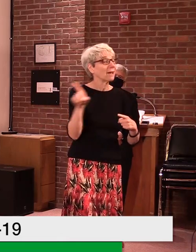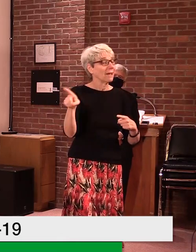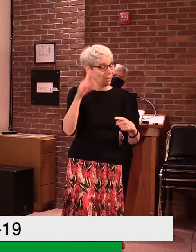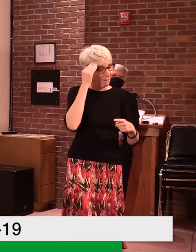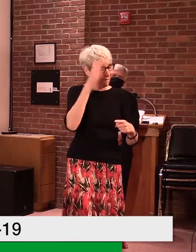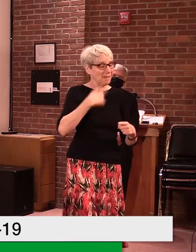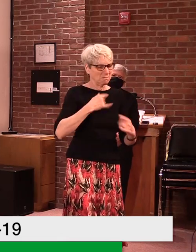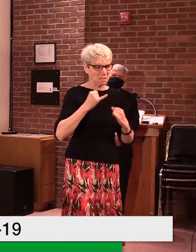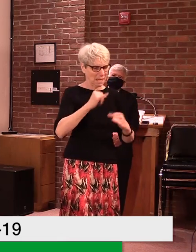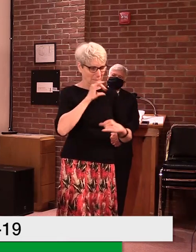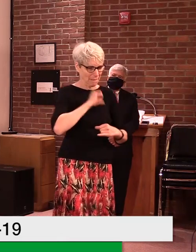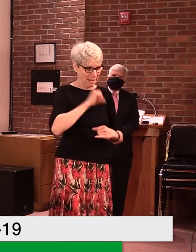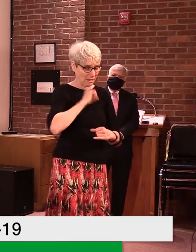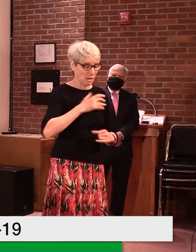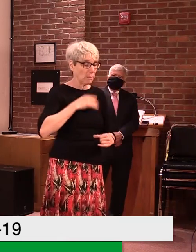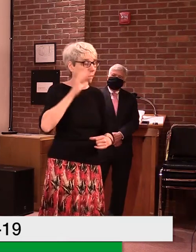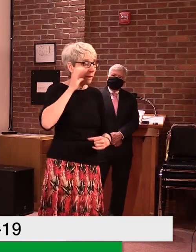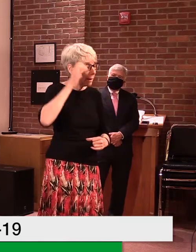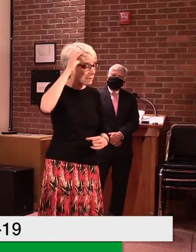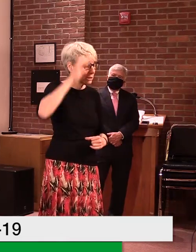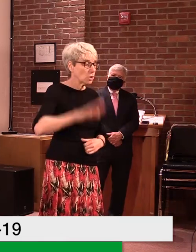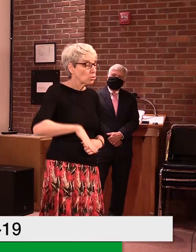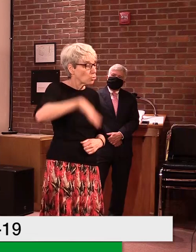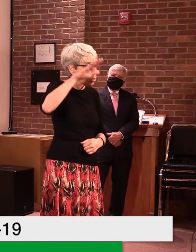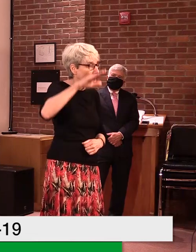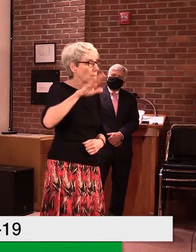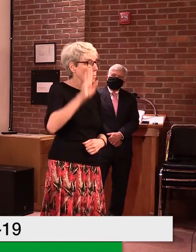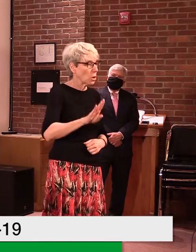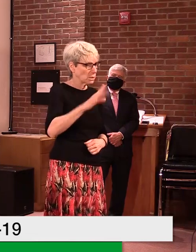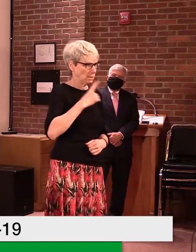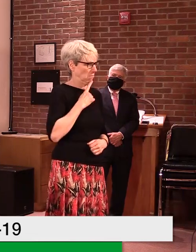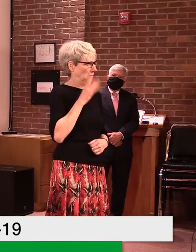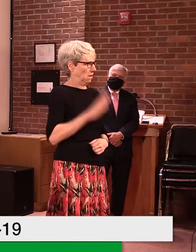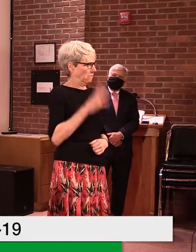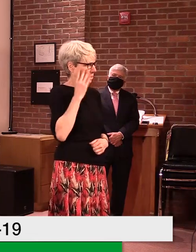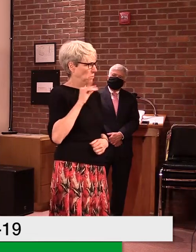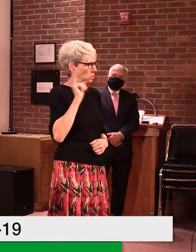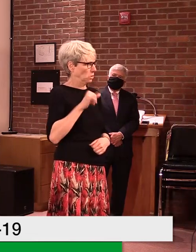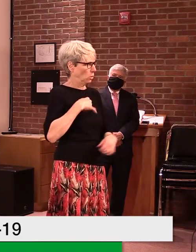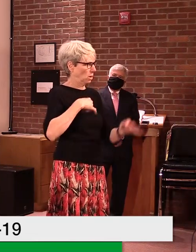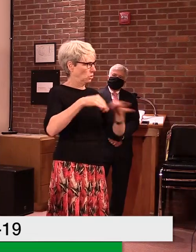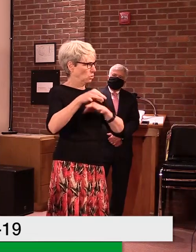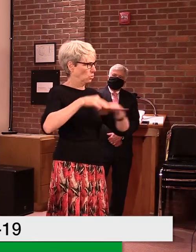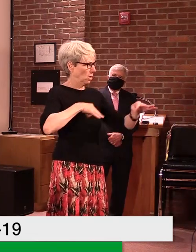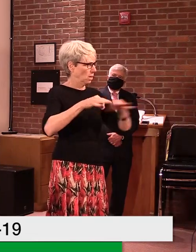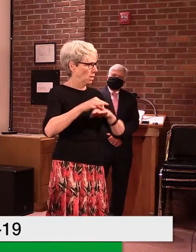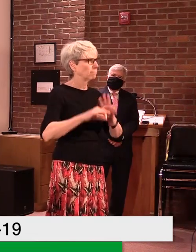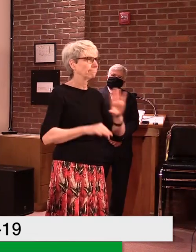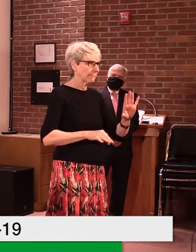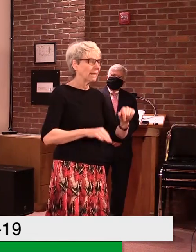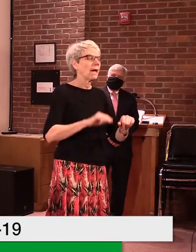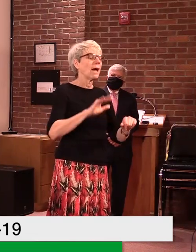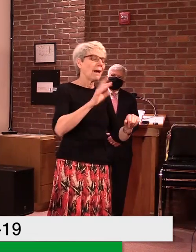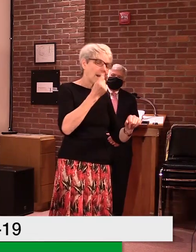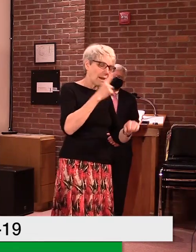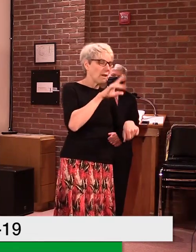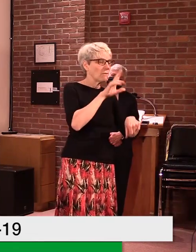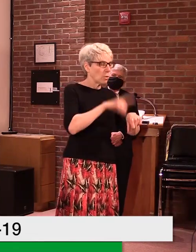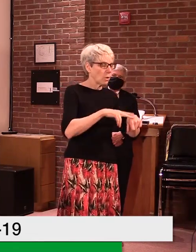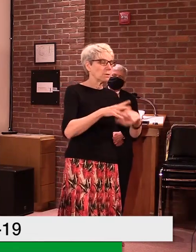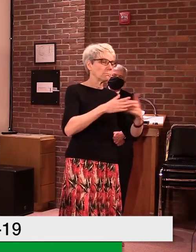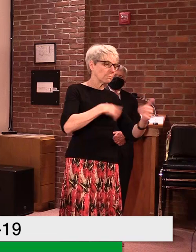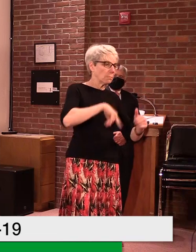there, never experienced what I described. So obviously everyone has to be careful, but it just hit